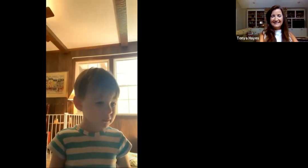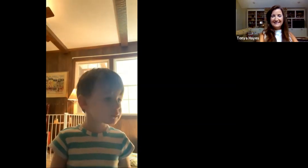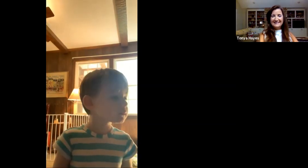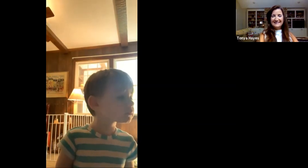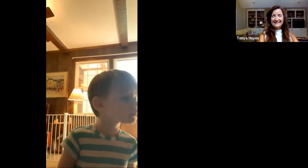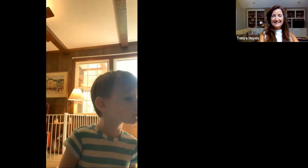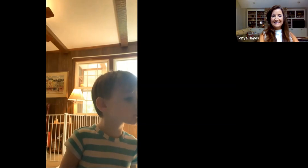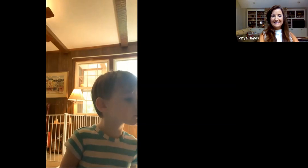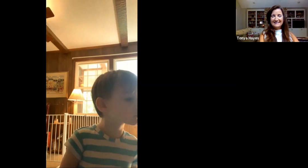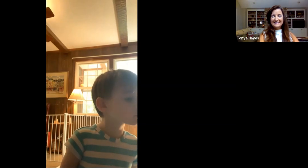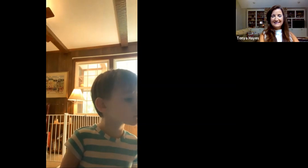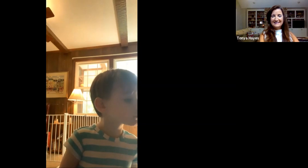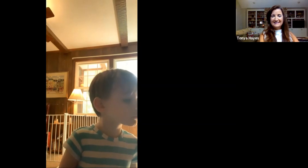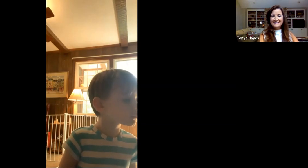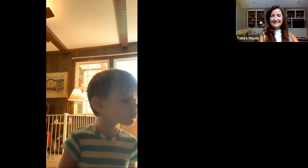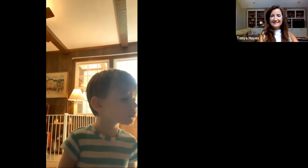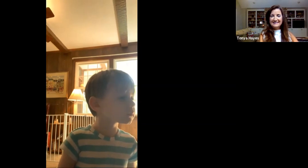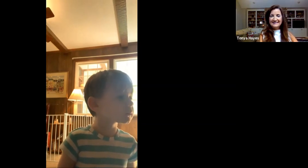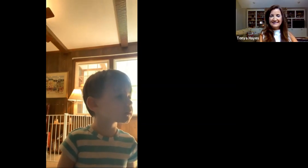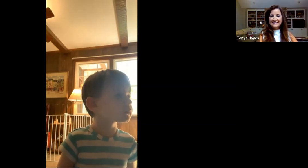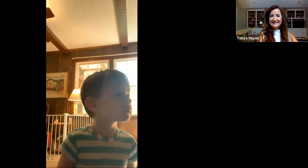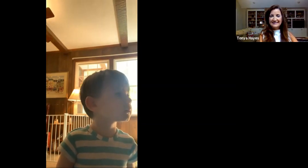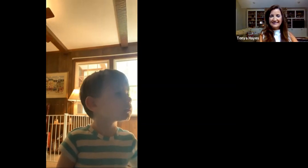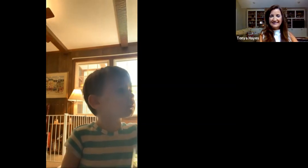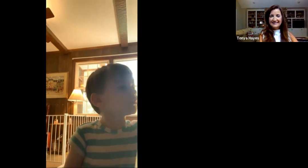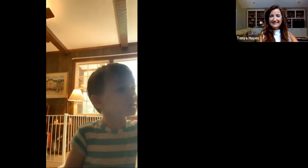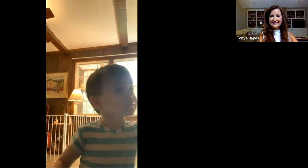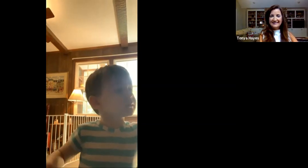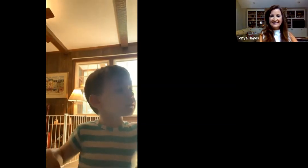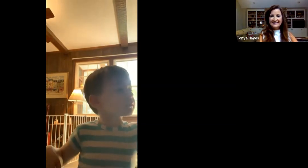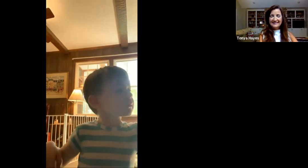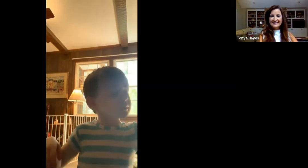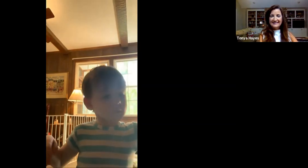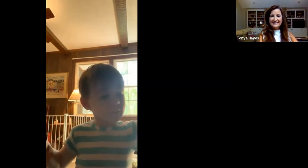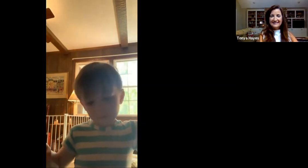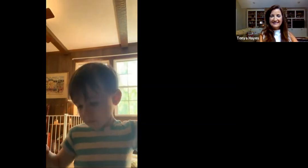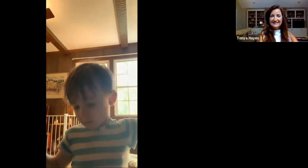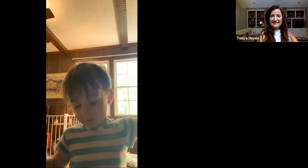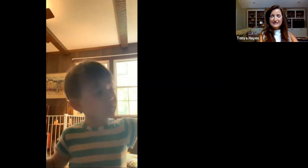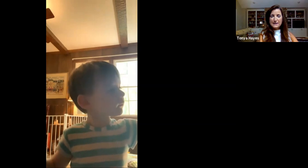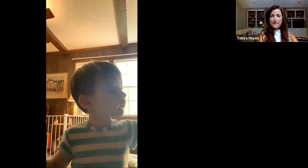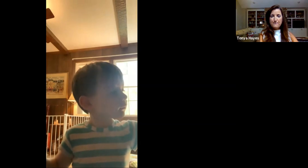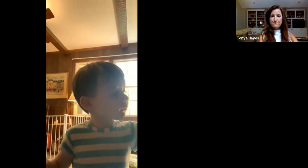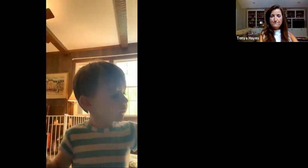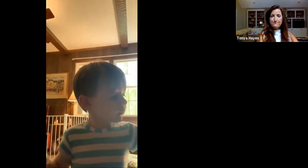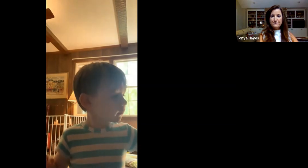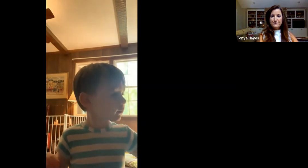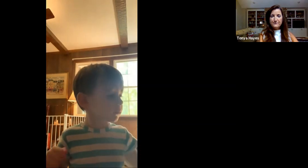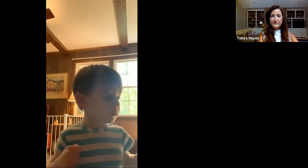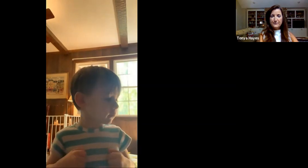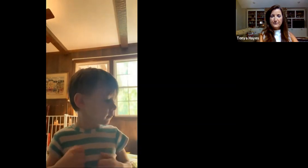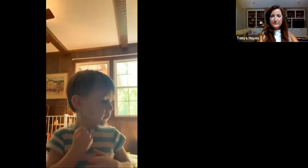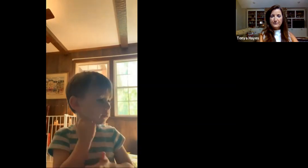boy. Oh, I want you to show me grapes. Grapes. You're right. Those are grapes. Watch,